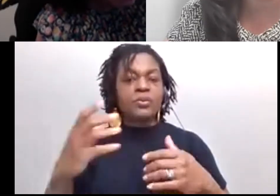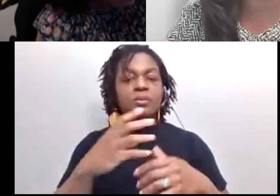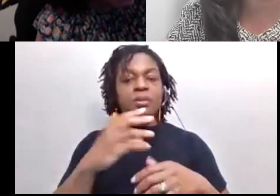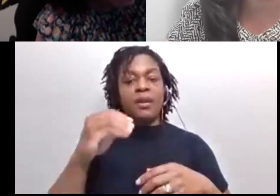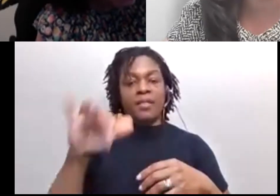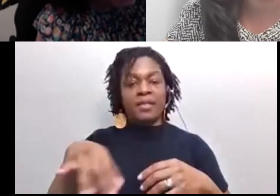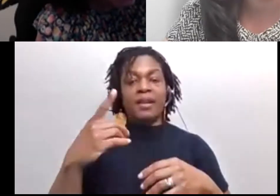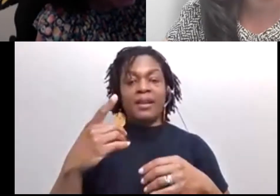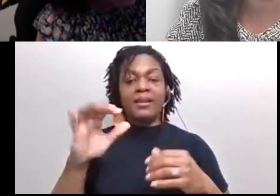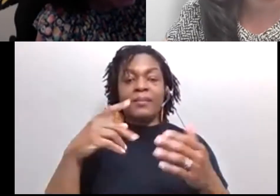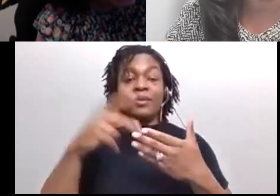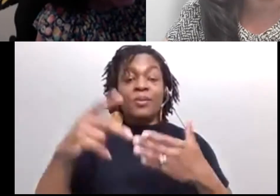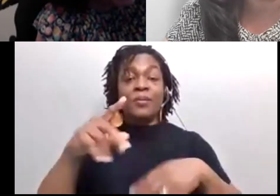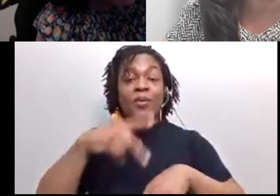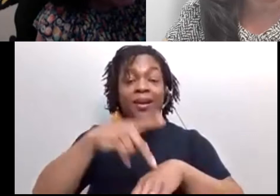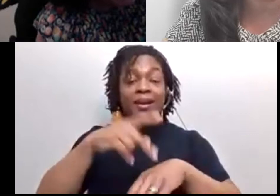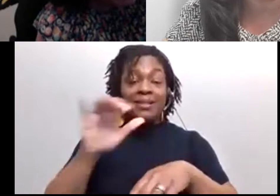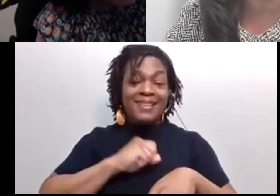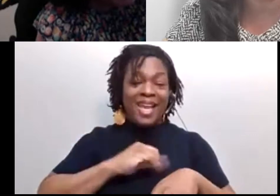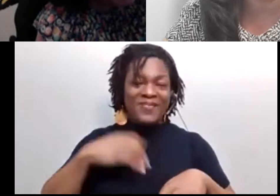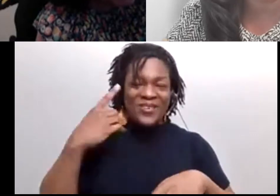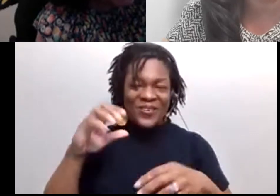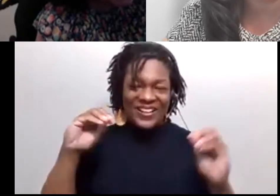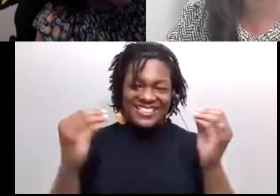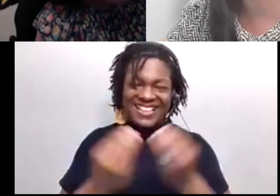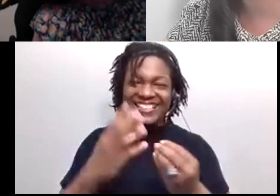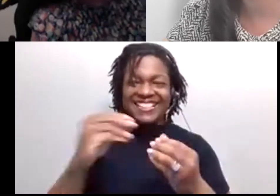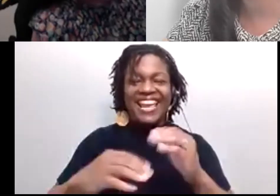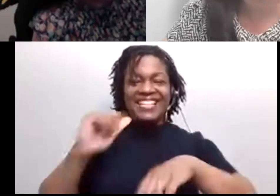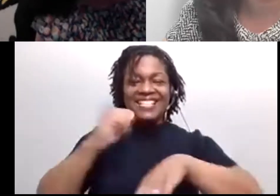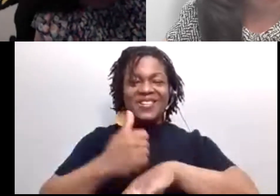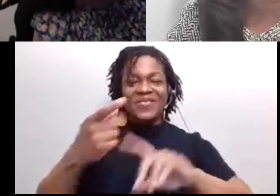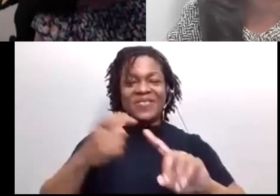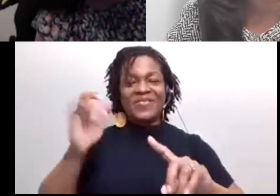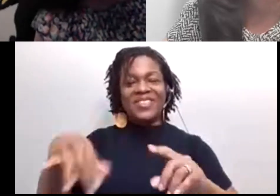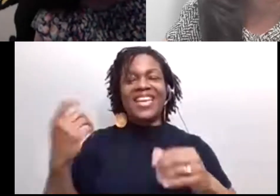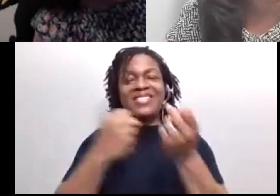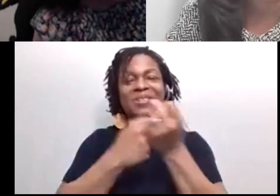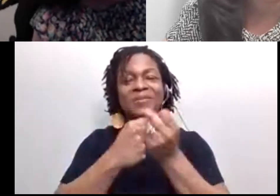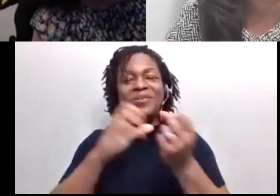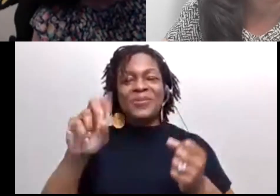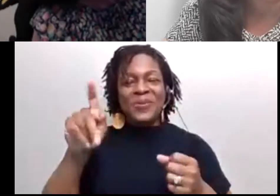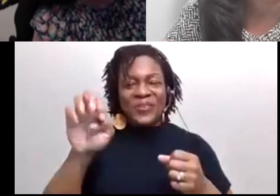employment services. So that's exciting news from OBH. And that's it.